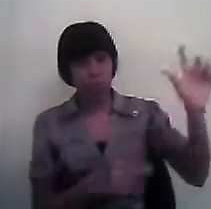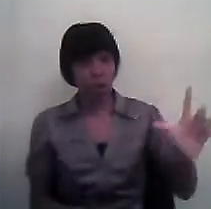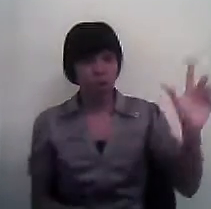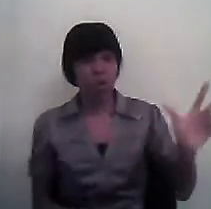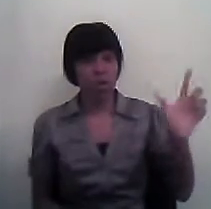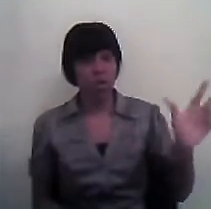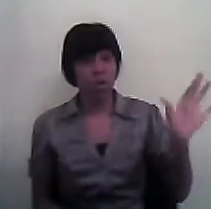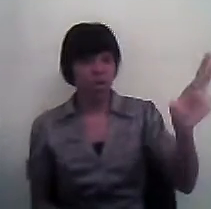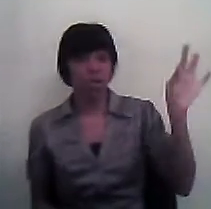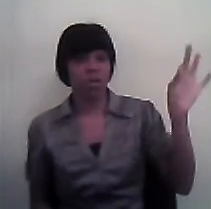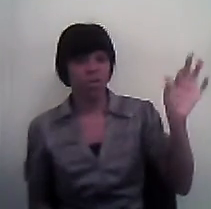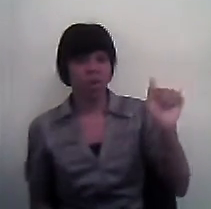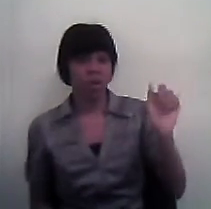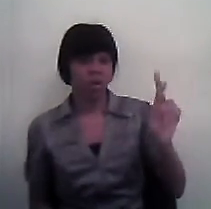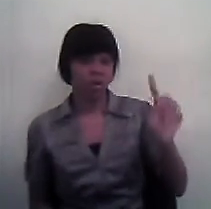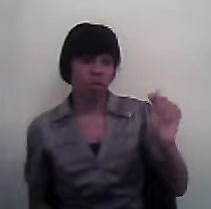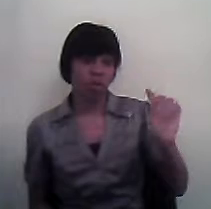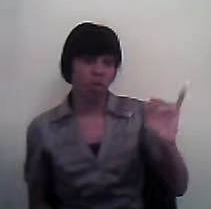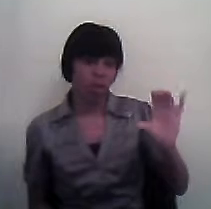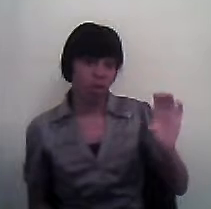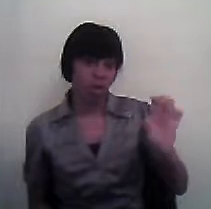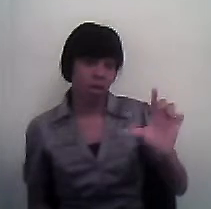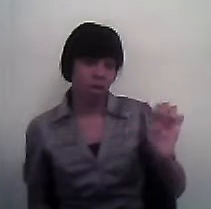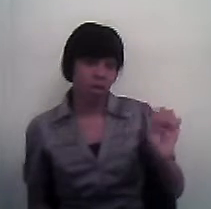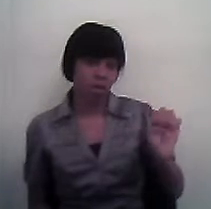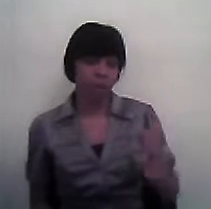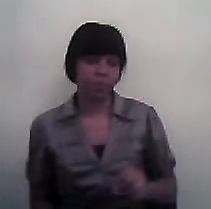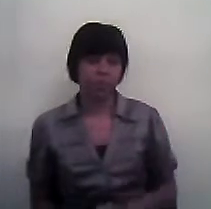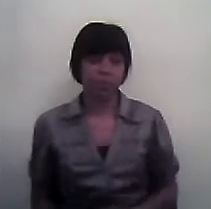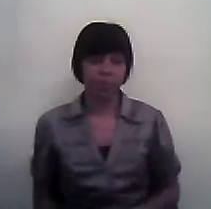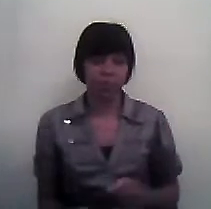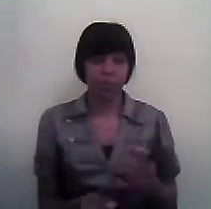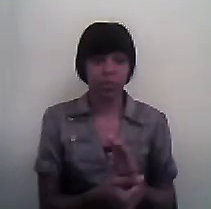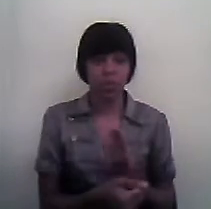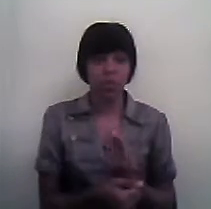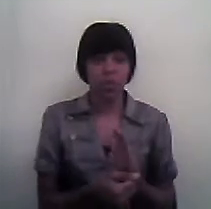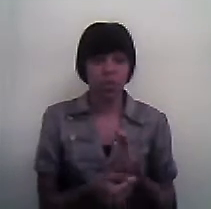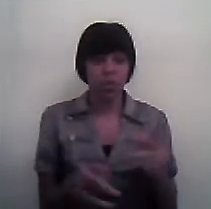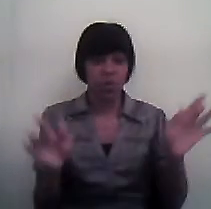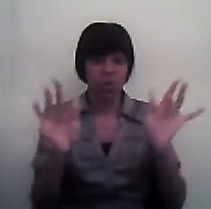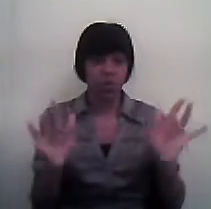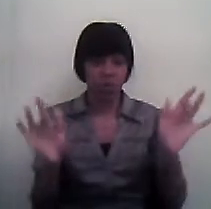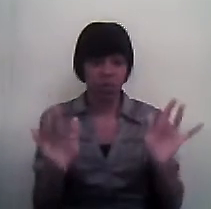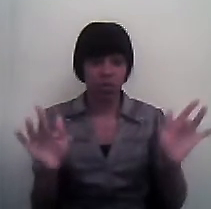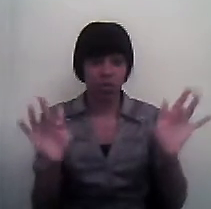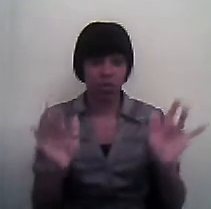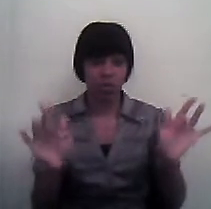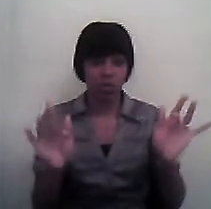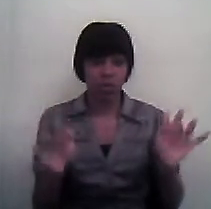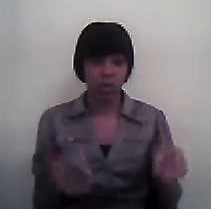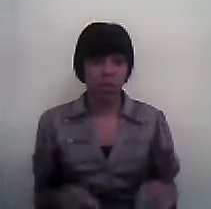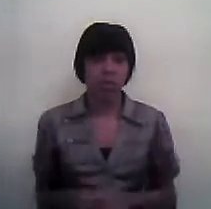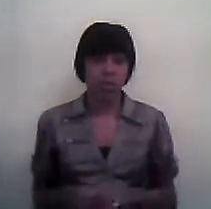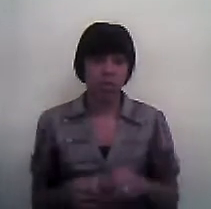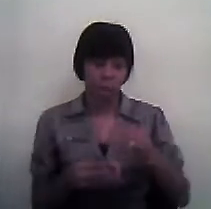use the computer system in the library instead of looking on the web, even though I know the web is the way of the future. I'm a little old-fashioned, and I